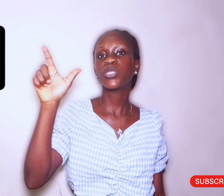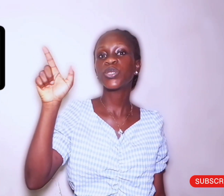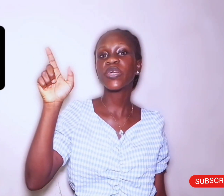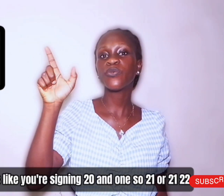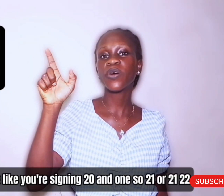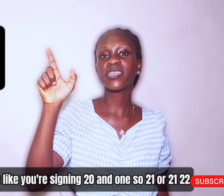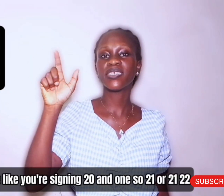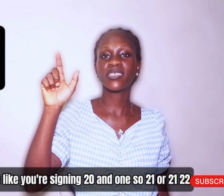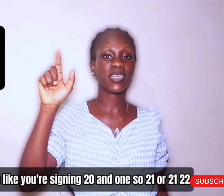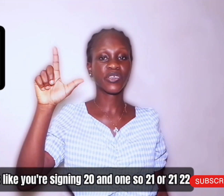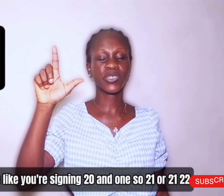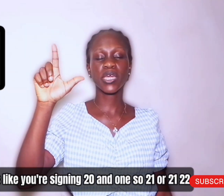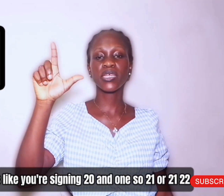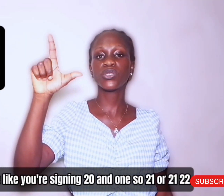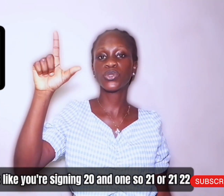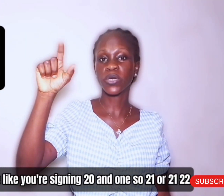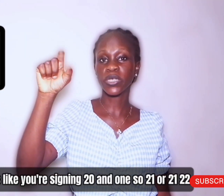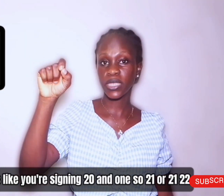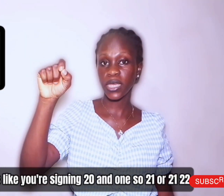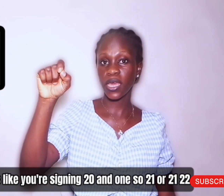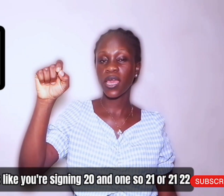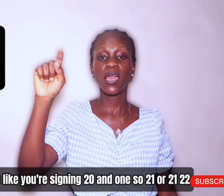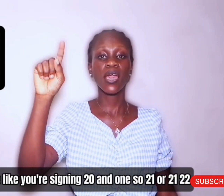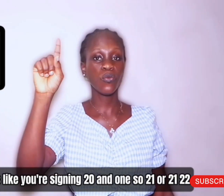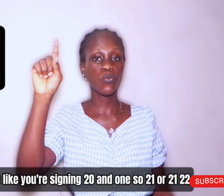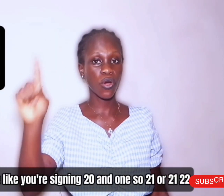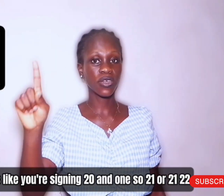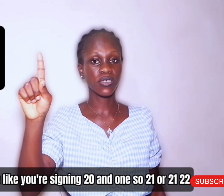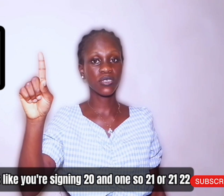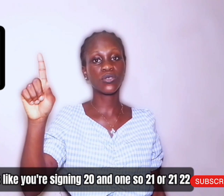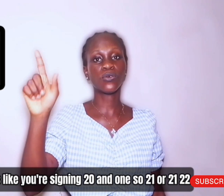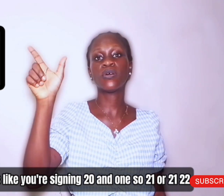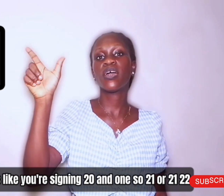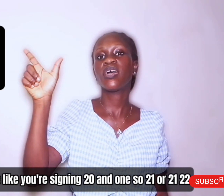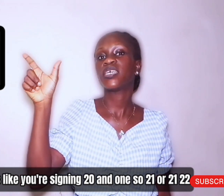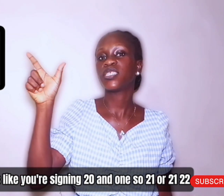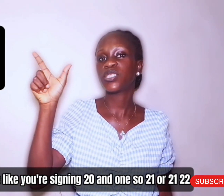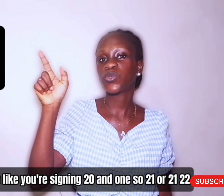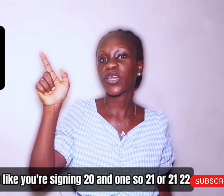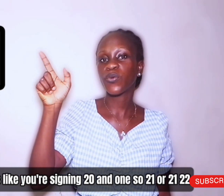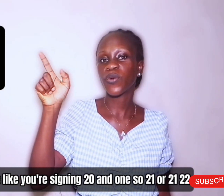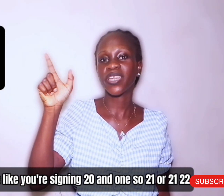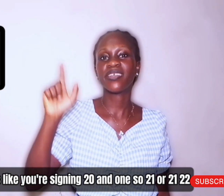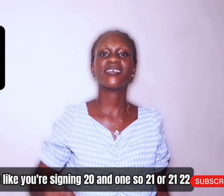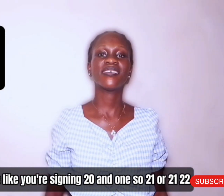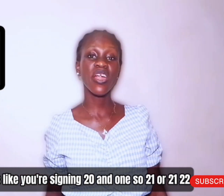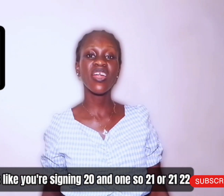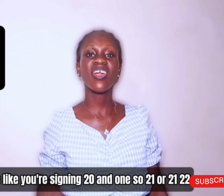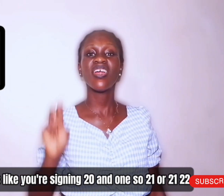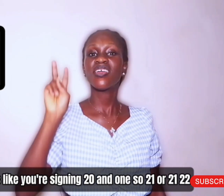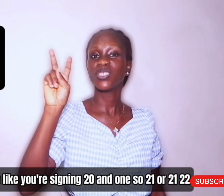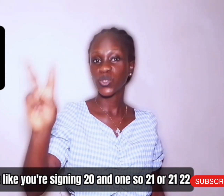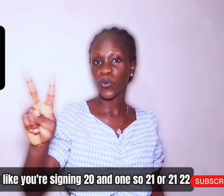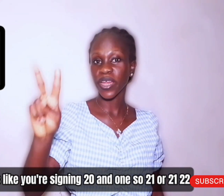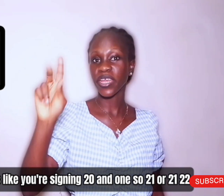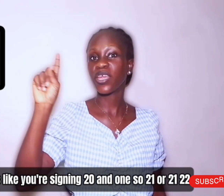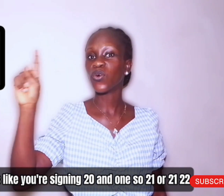21. It's like you're signing 20 and 1. So 21 or 21,